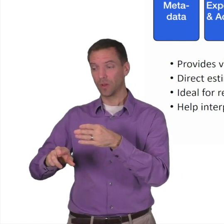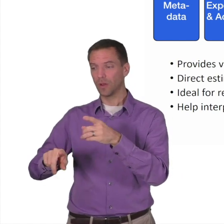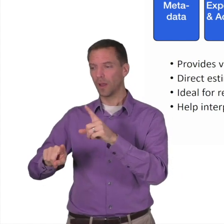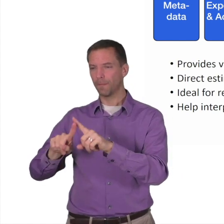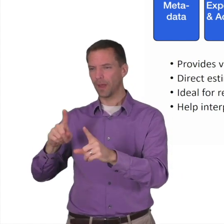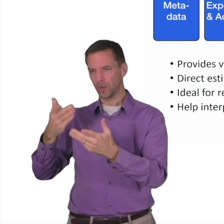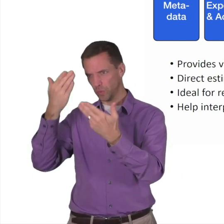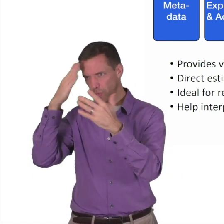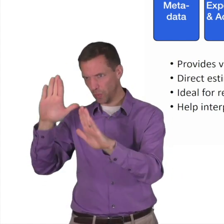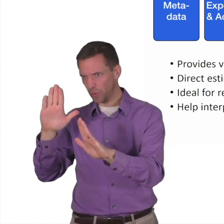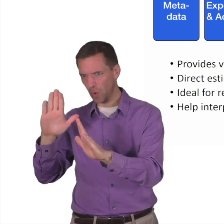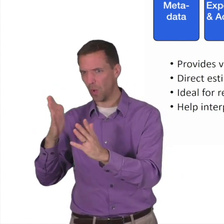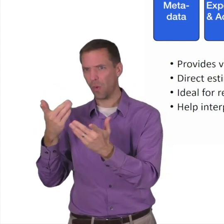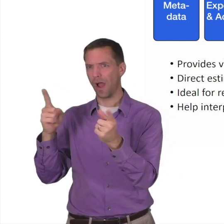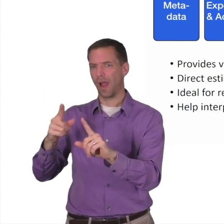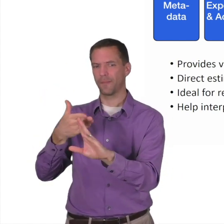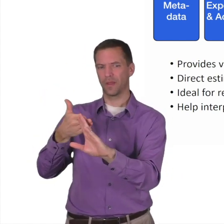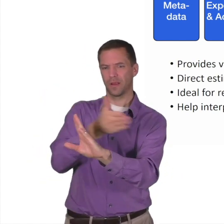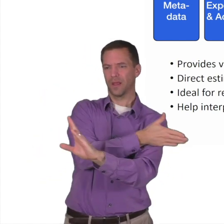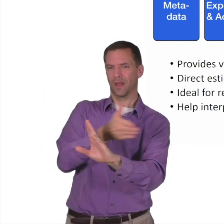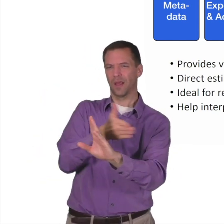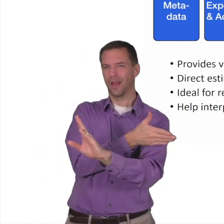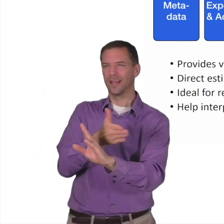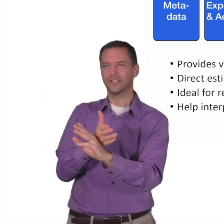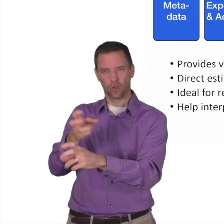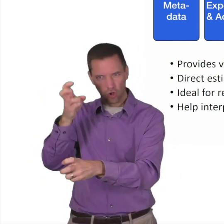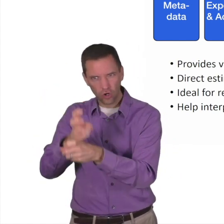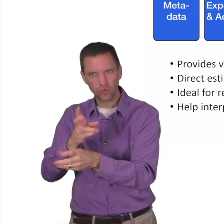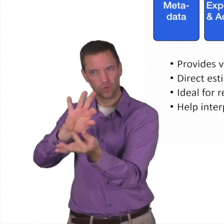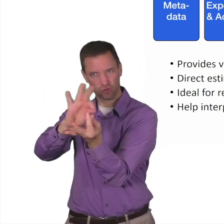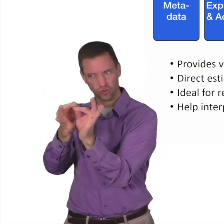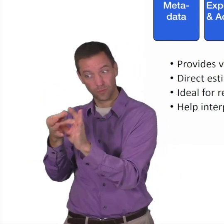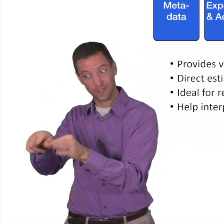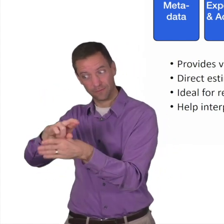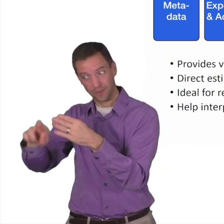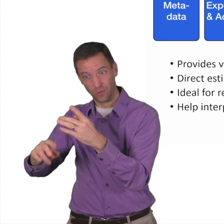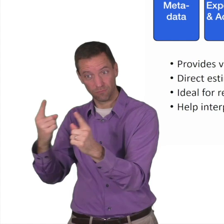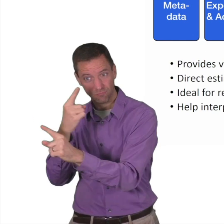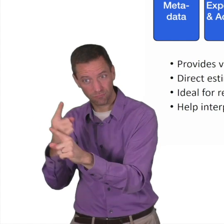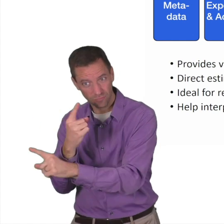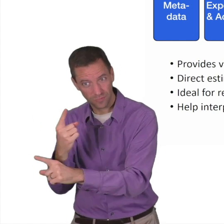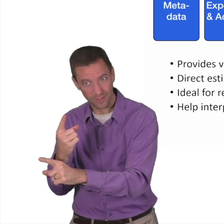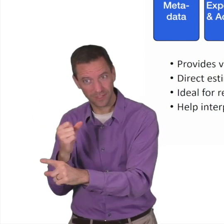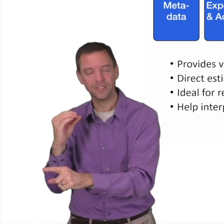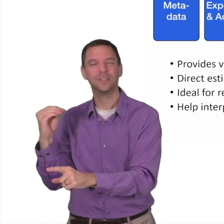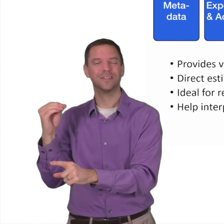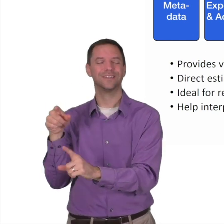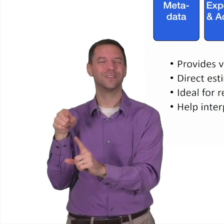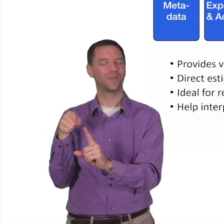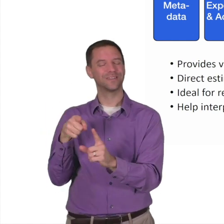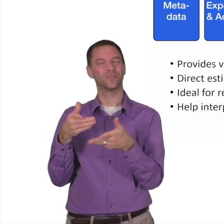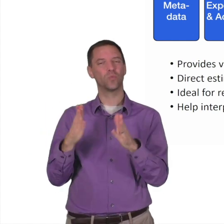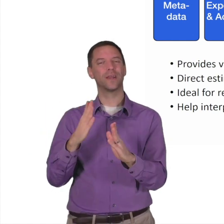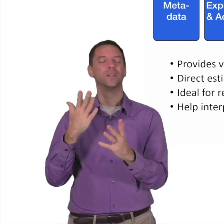And so if you have a language assessment result, but you don't know what happened in that child's life, it's hard to interpret that